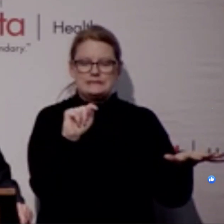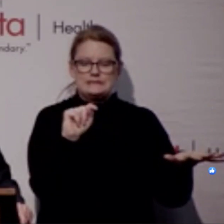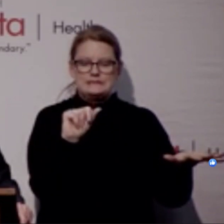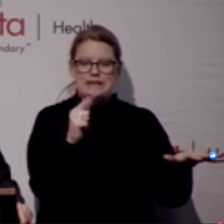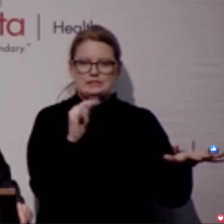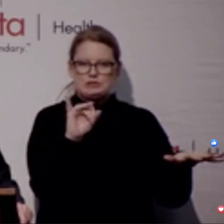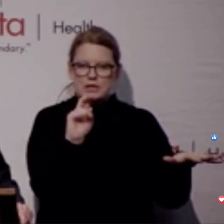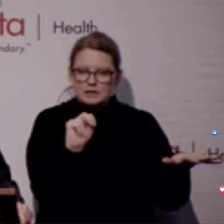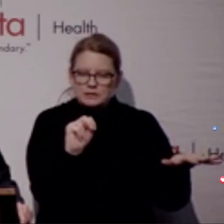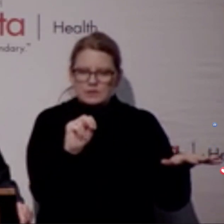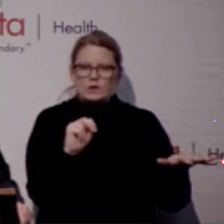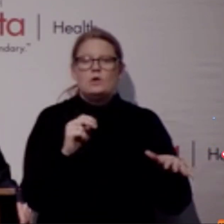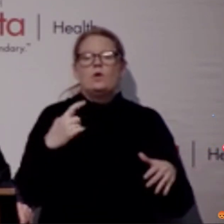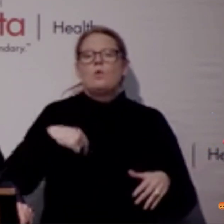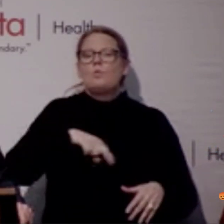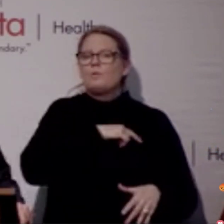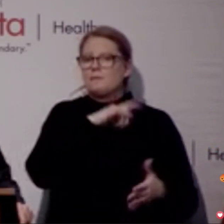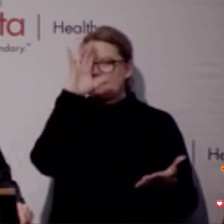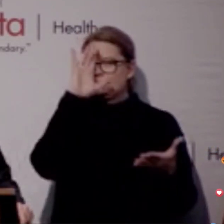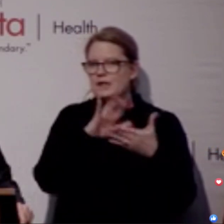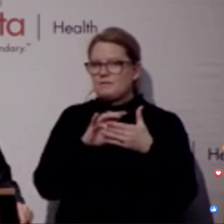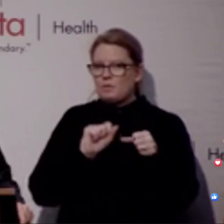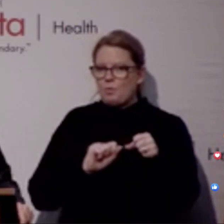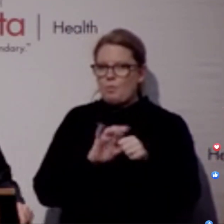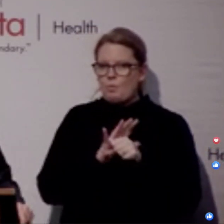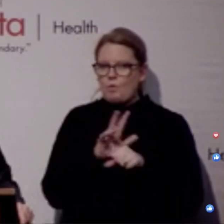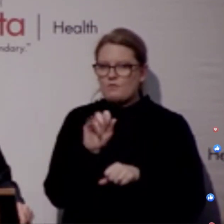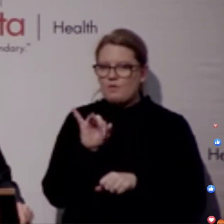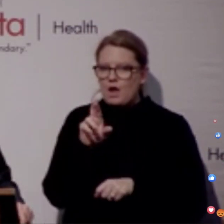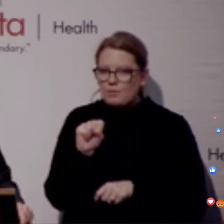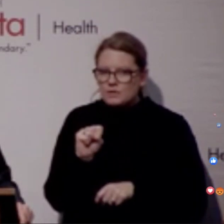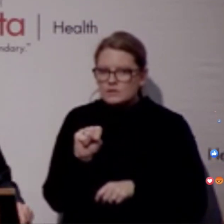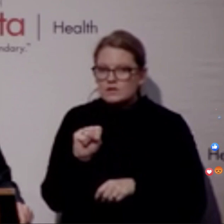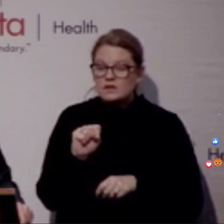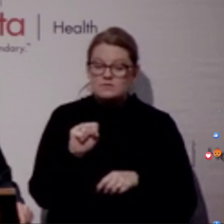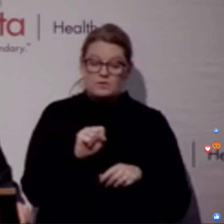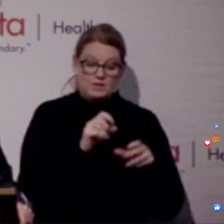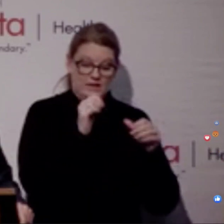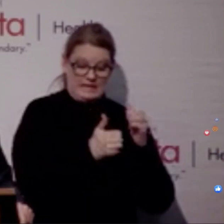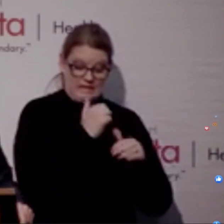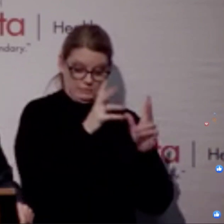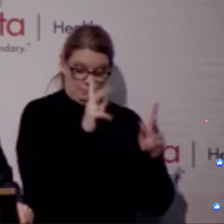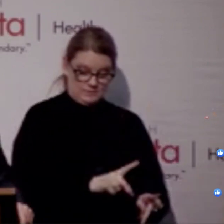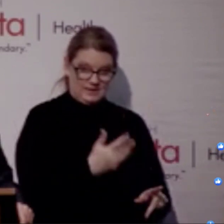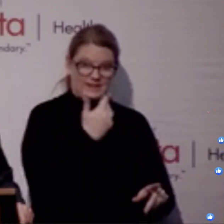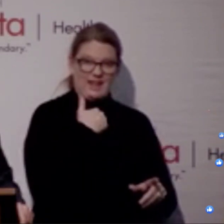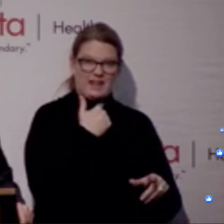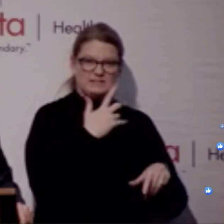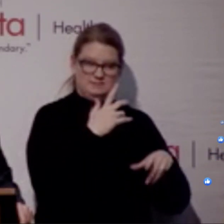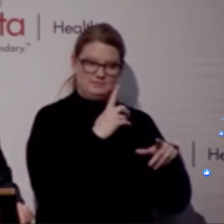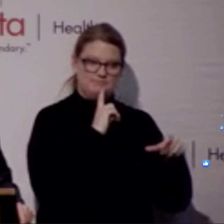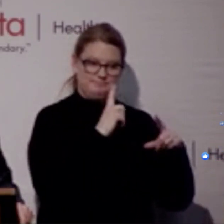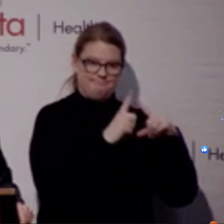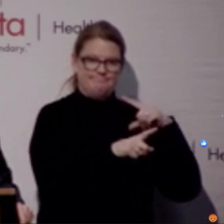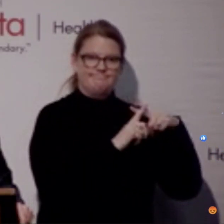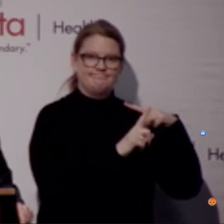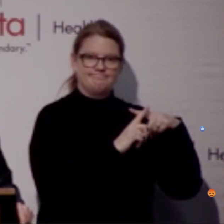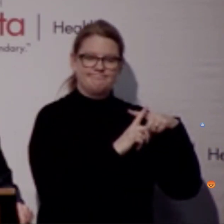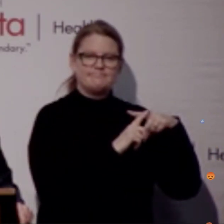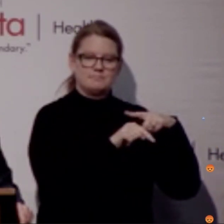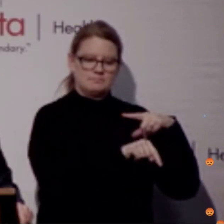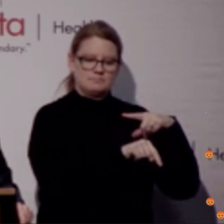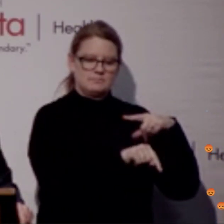this coronavirus has, for every person that gets it, because of the high infection and